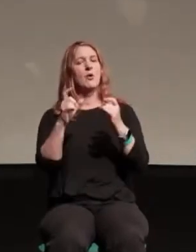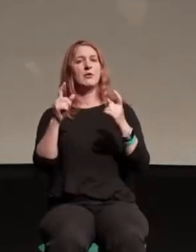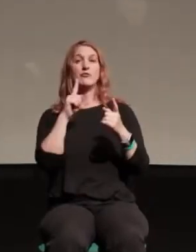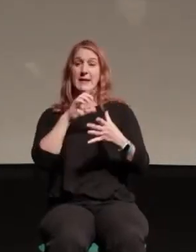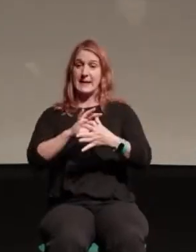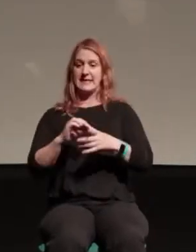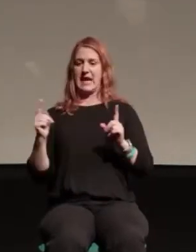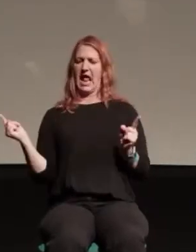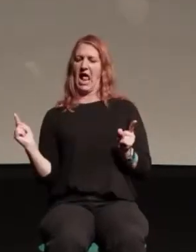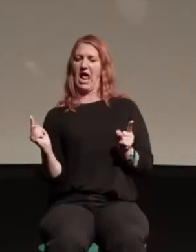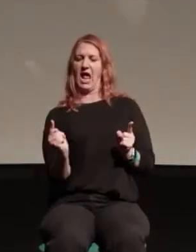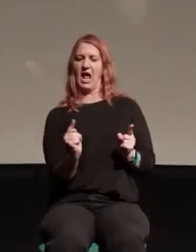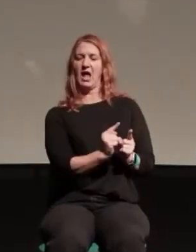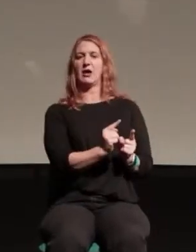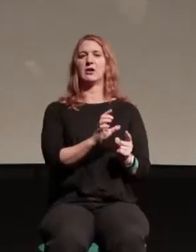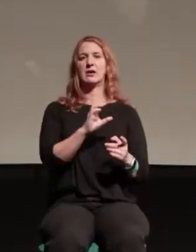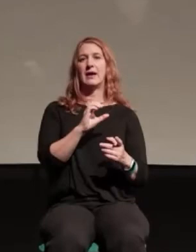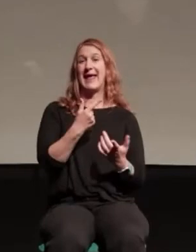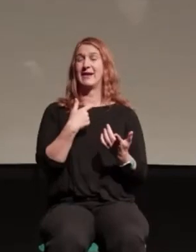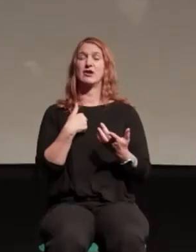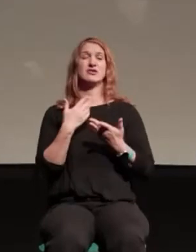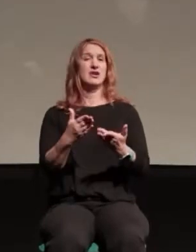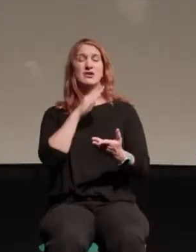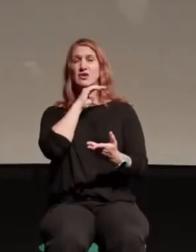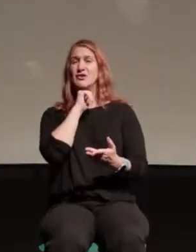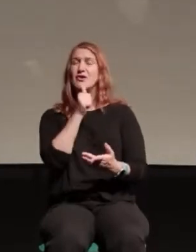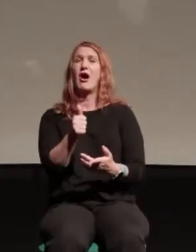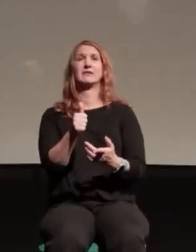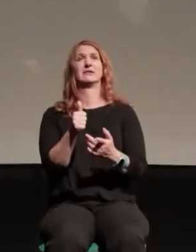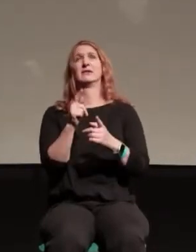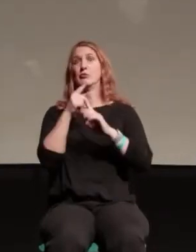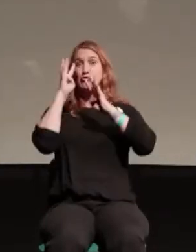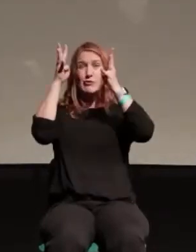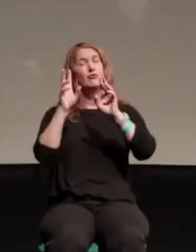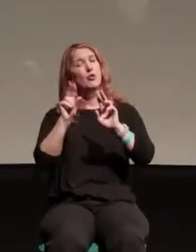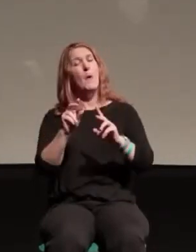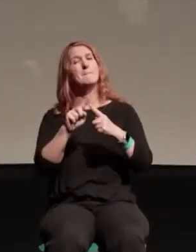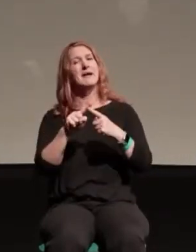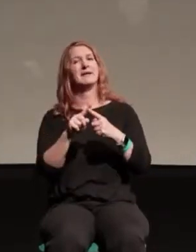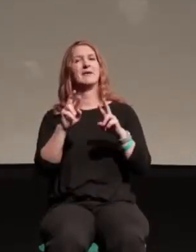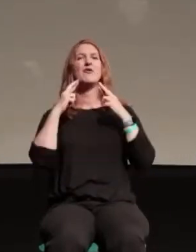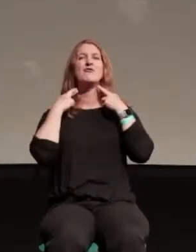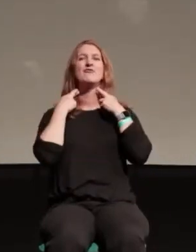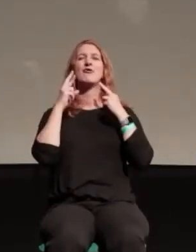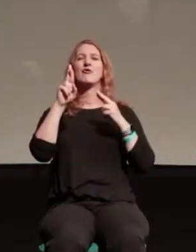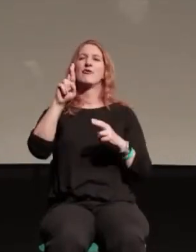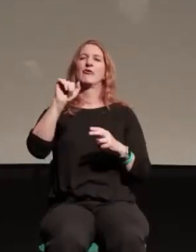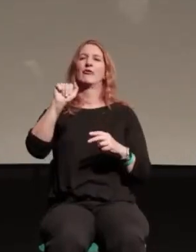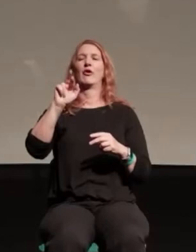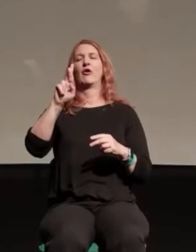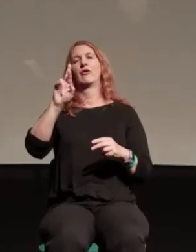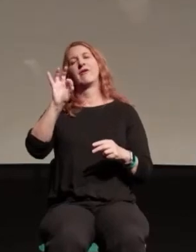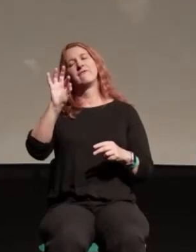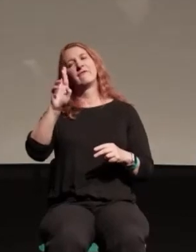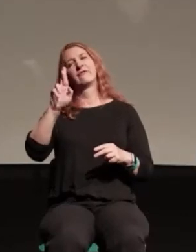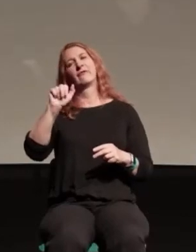huge part of your craft, and I'm not suggesting that you shouldn't be doing that, but frankenbiting is the issue here, and that's something we're committed to